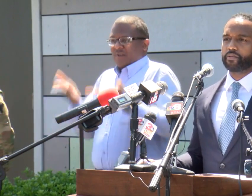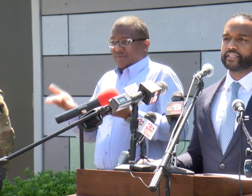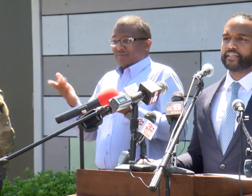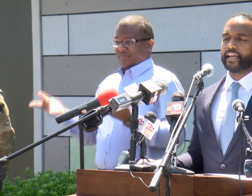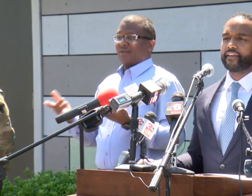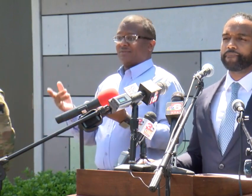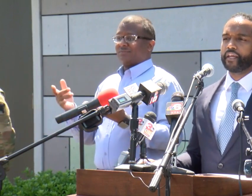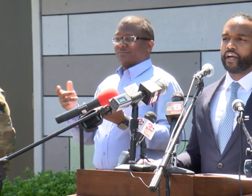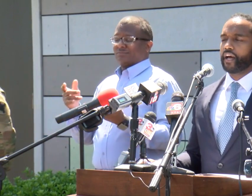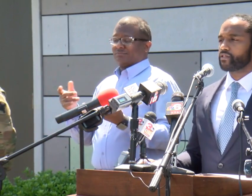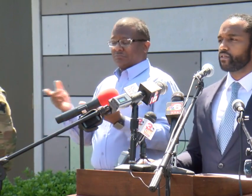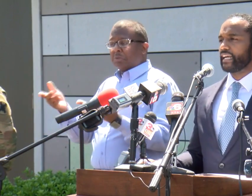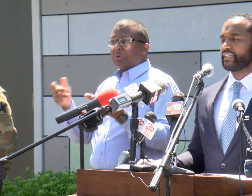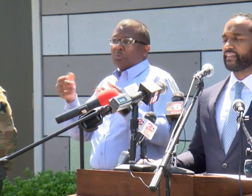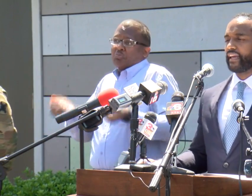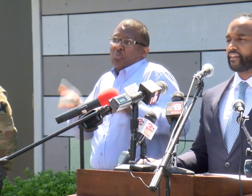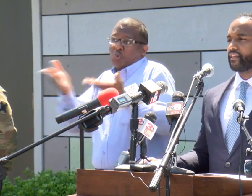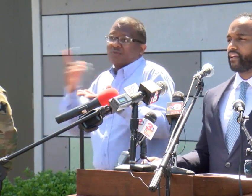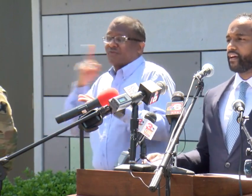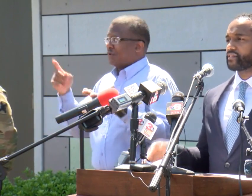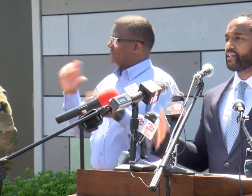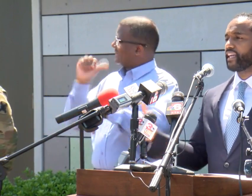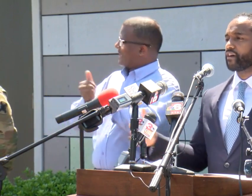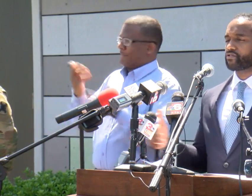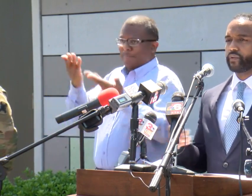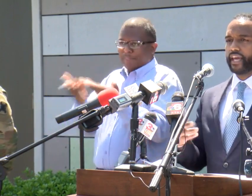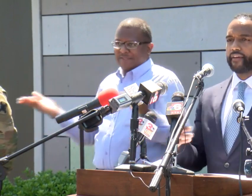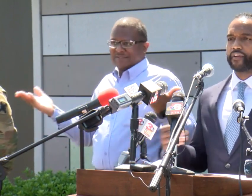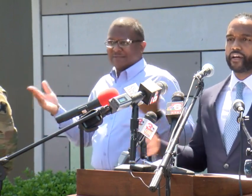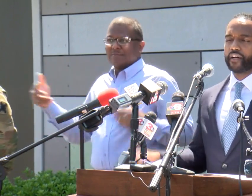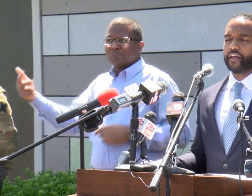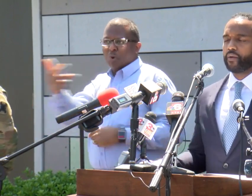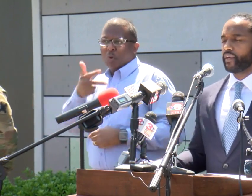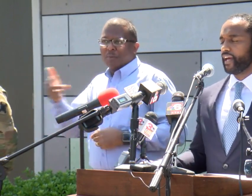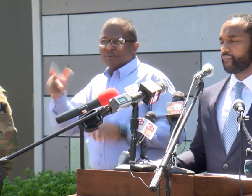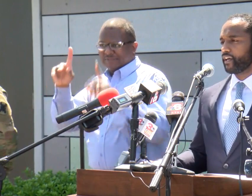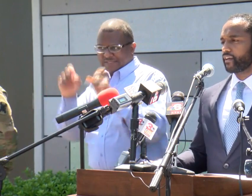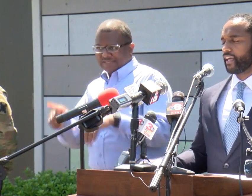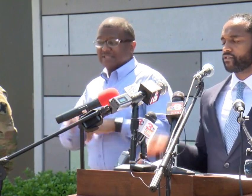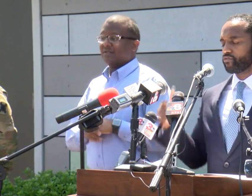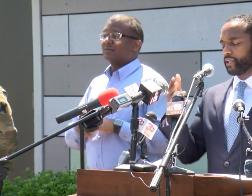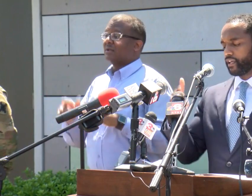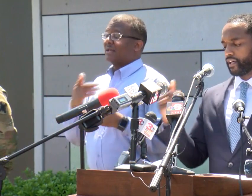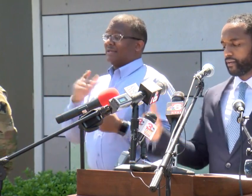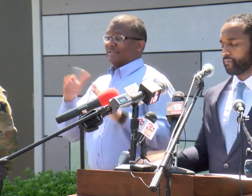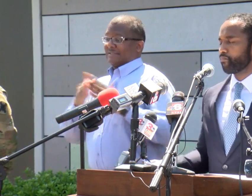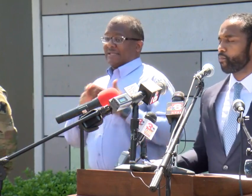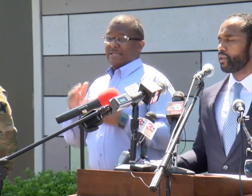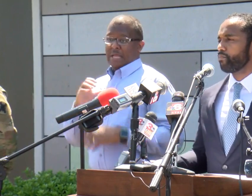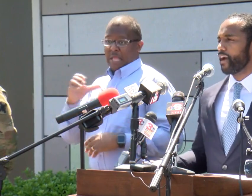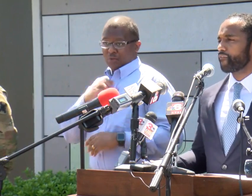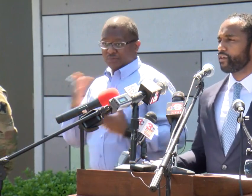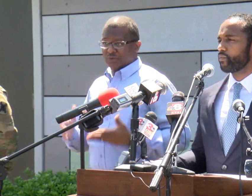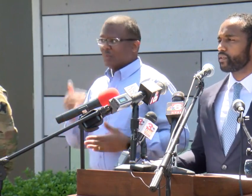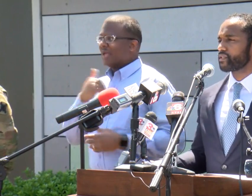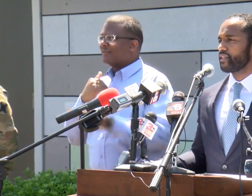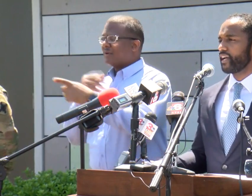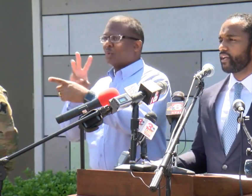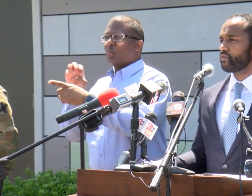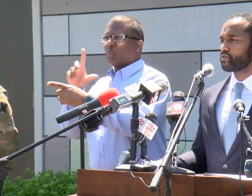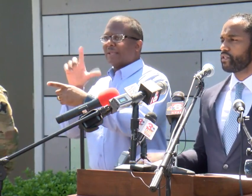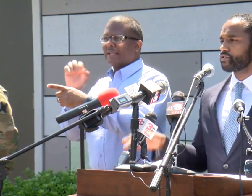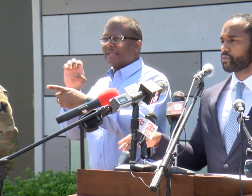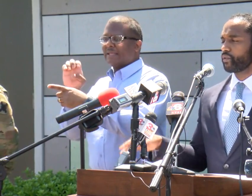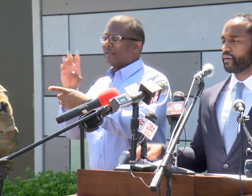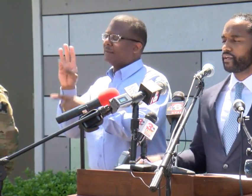that we're celebrating today. I also like to thank the City Council. We have Councilman Willie Bradford here with us